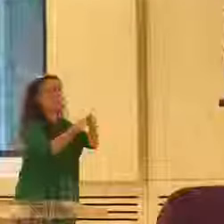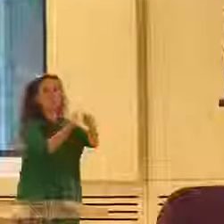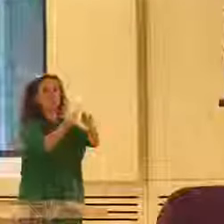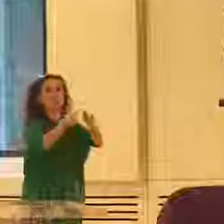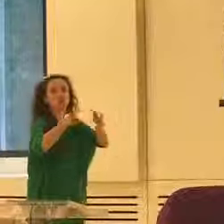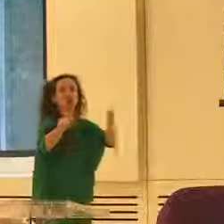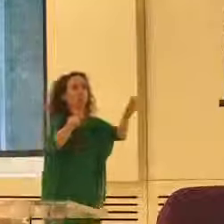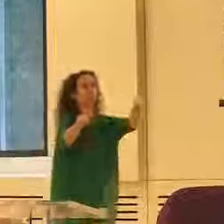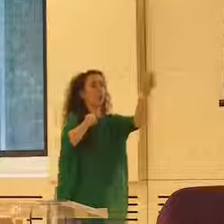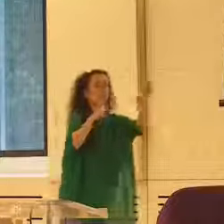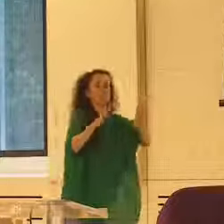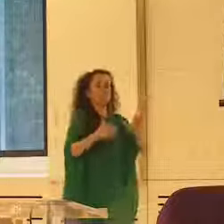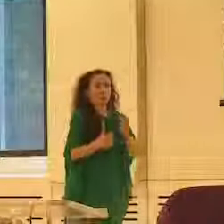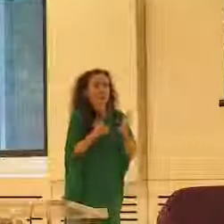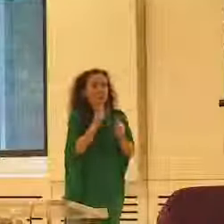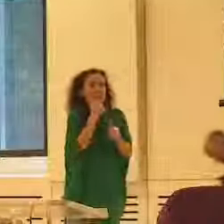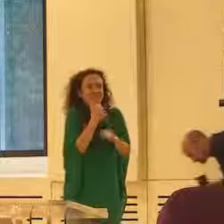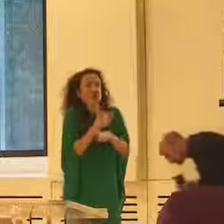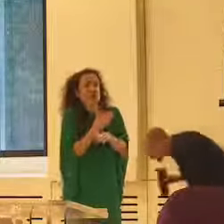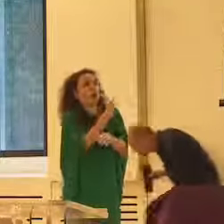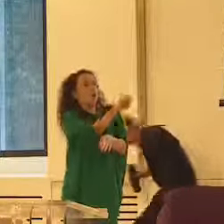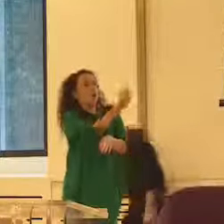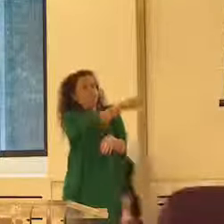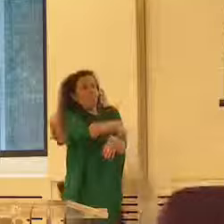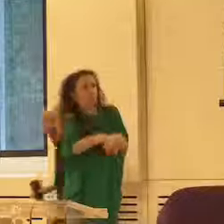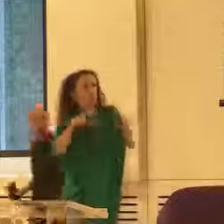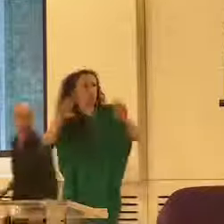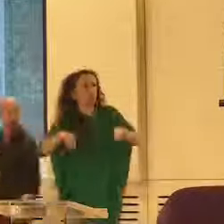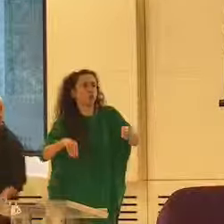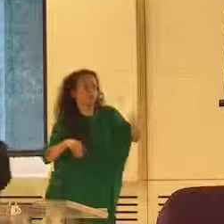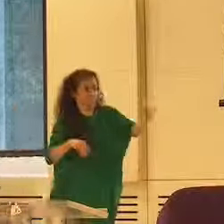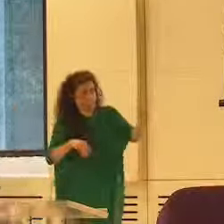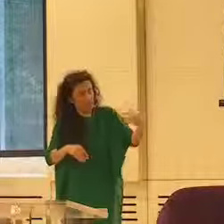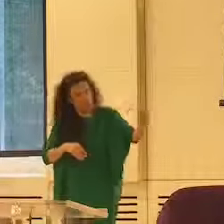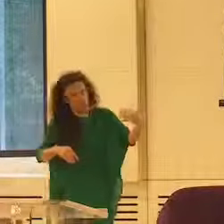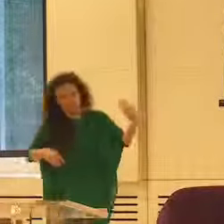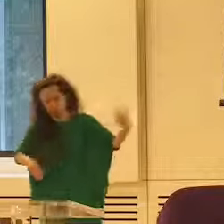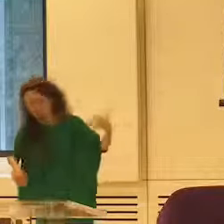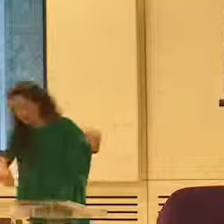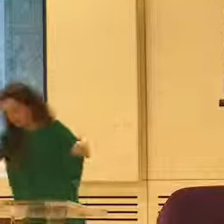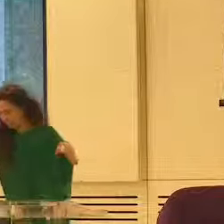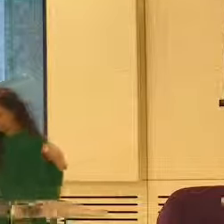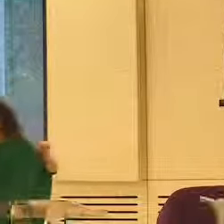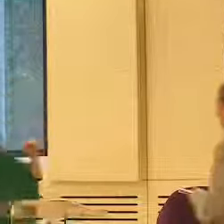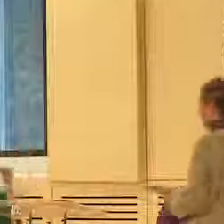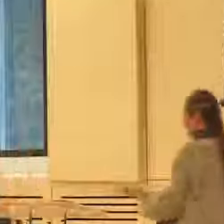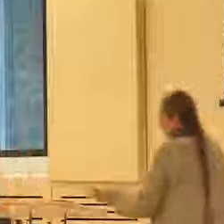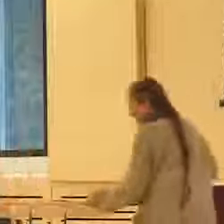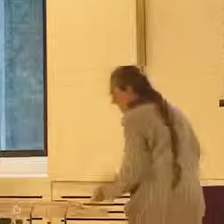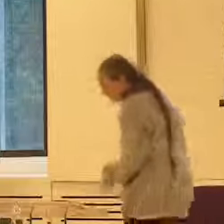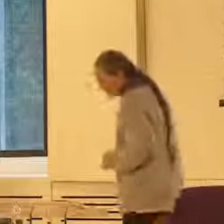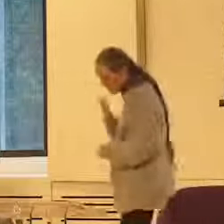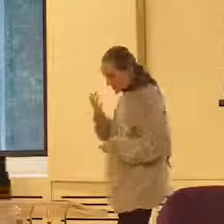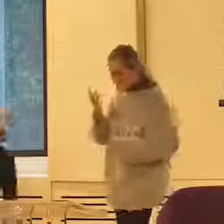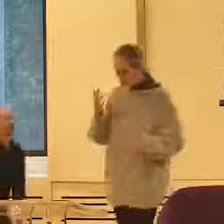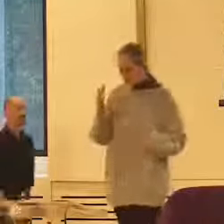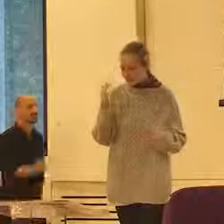bye. Thank you, Jim. And we have to finish at 6, but you can just say what you want to